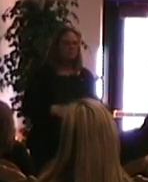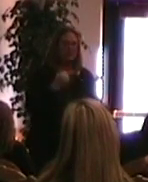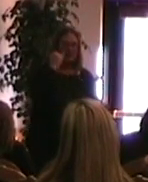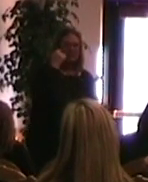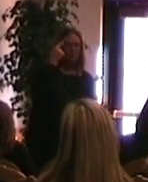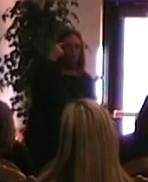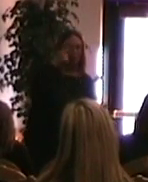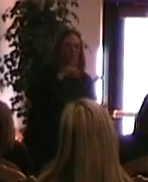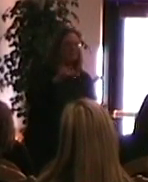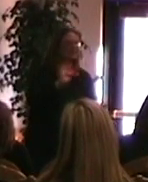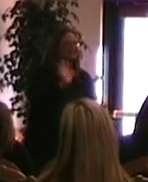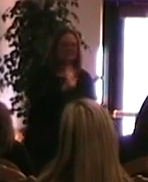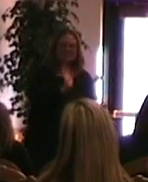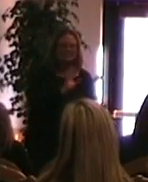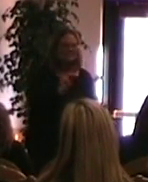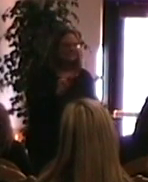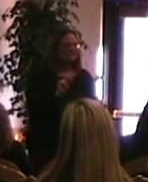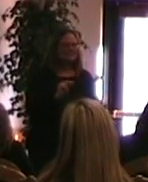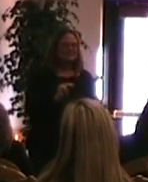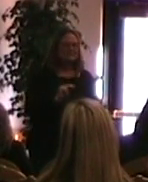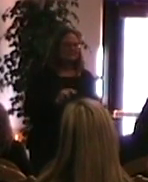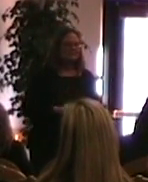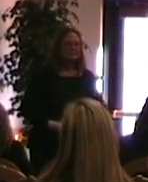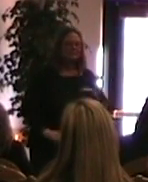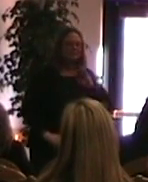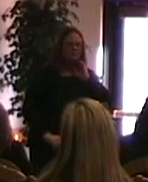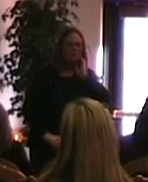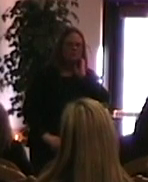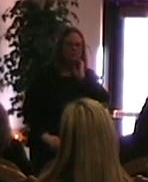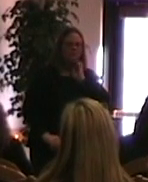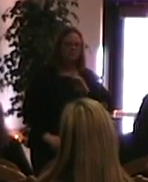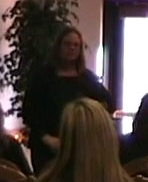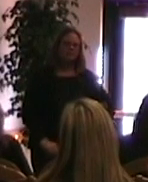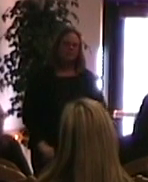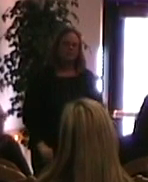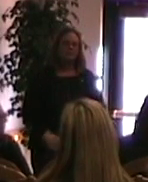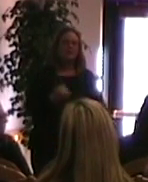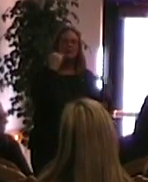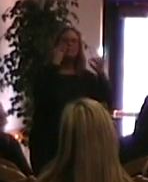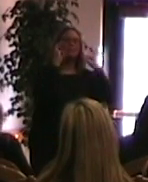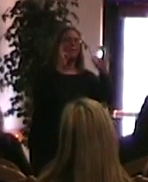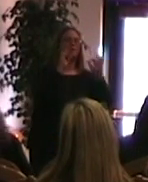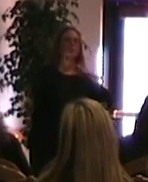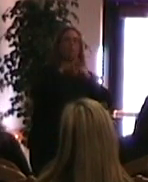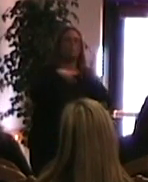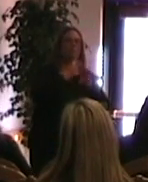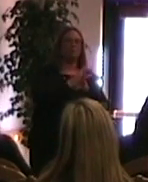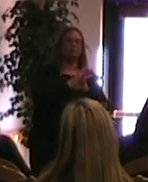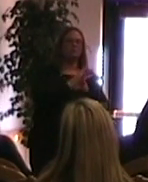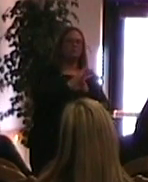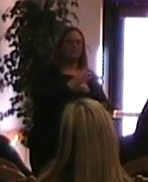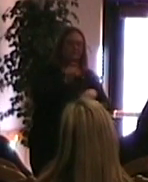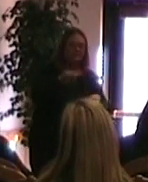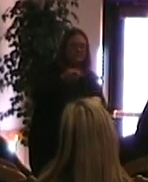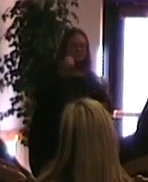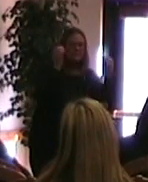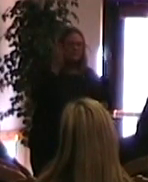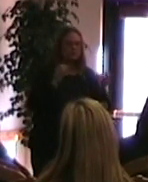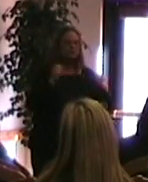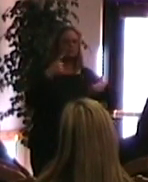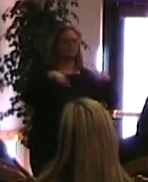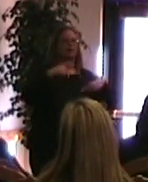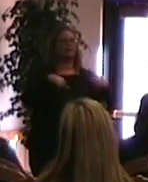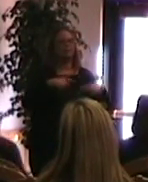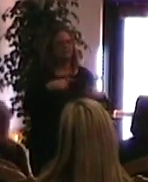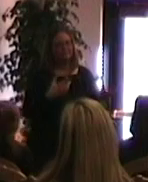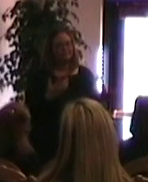in the ideal world, you have a fencing instructor who signs. How many of those do we have? But